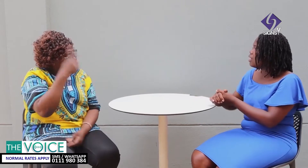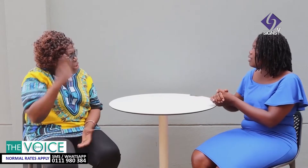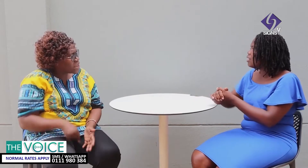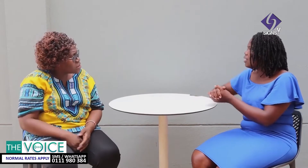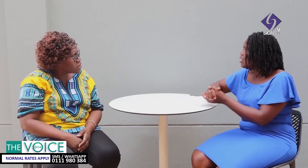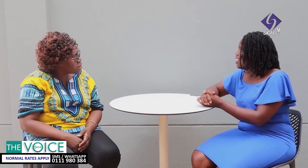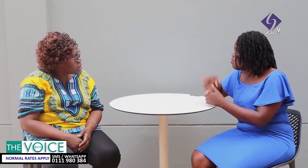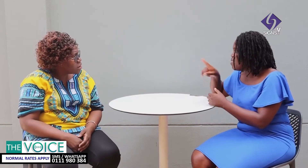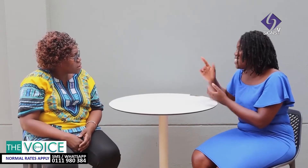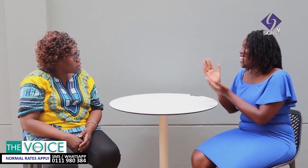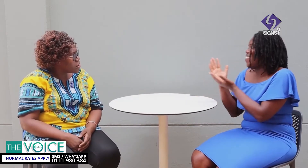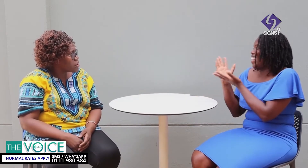have 2 children.